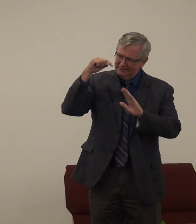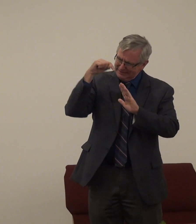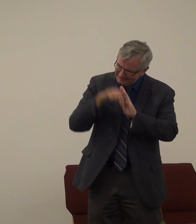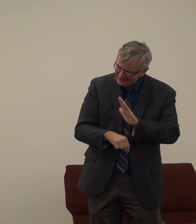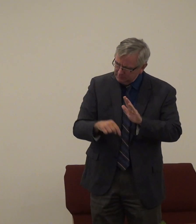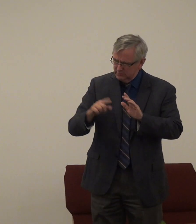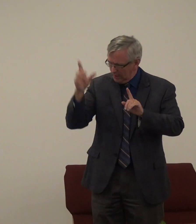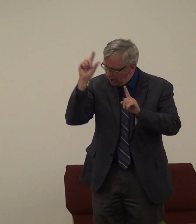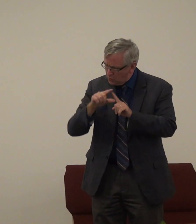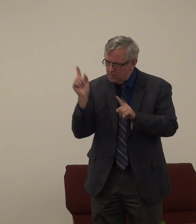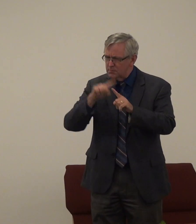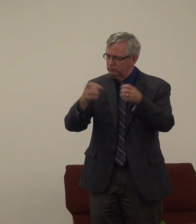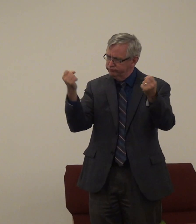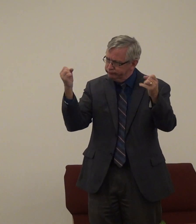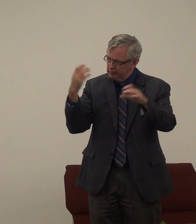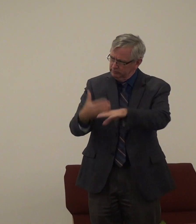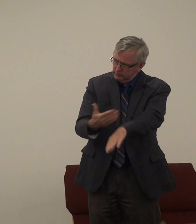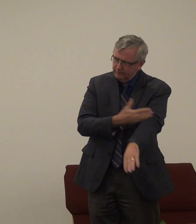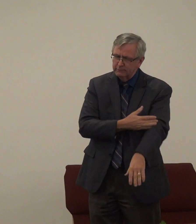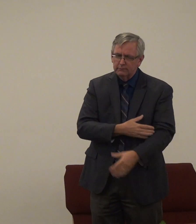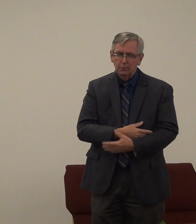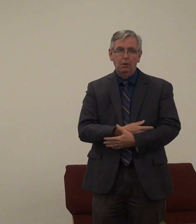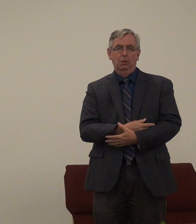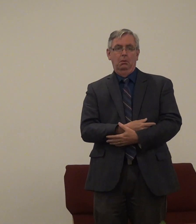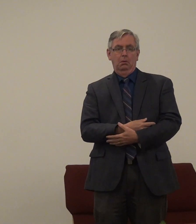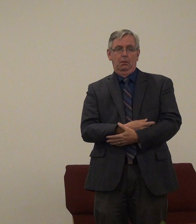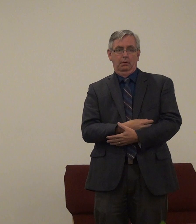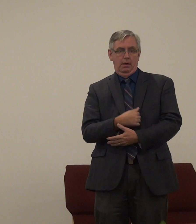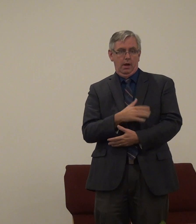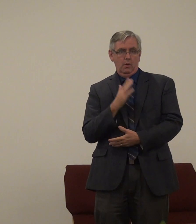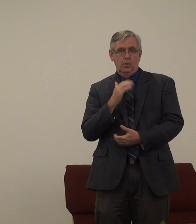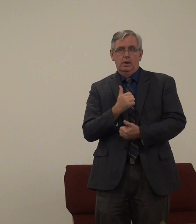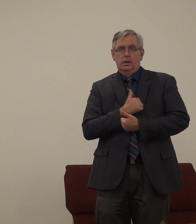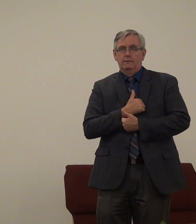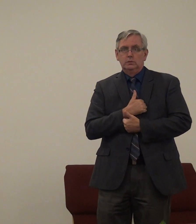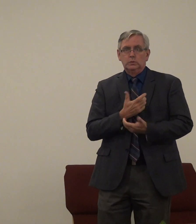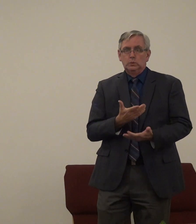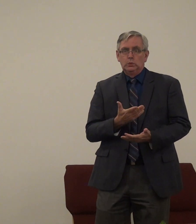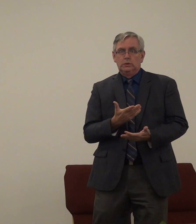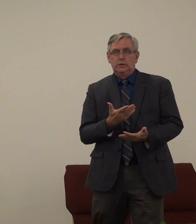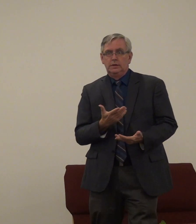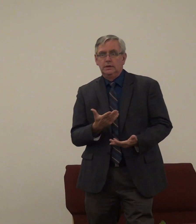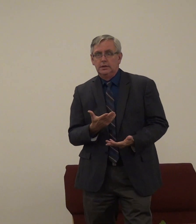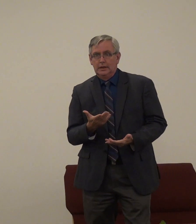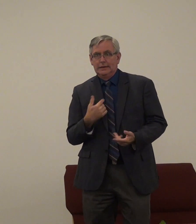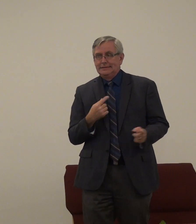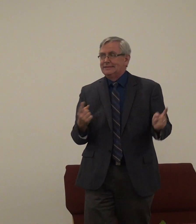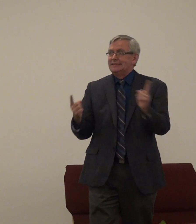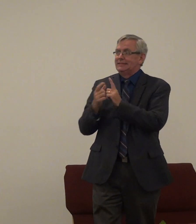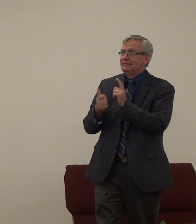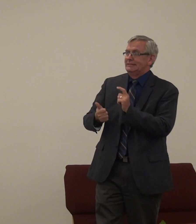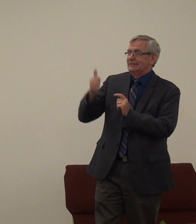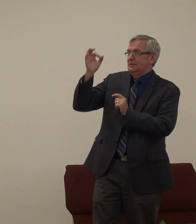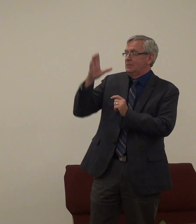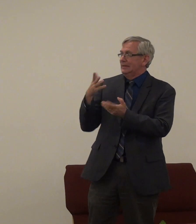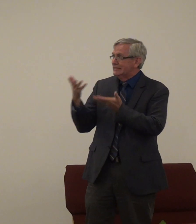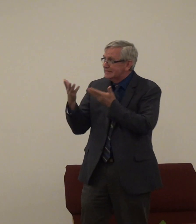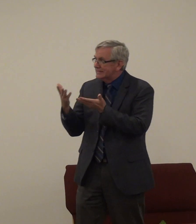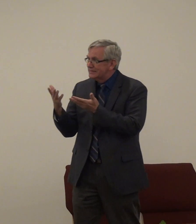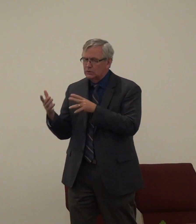summer. Teach for 3 months, and teach our people how to sign better too. I'd love to do that. So I went